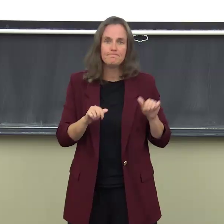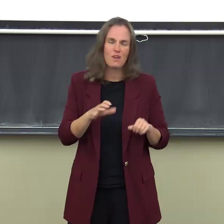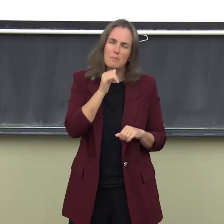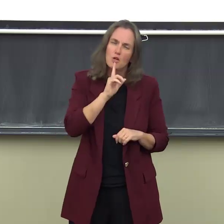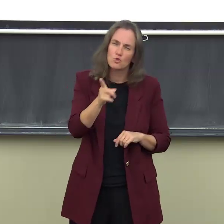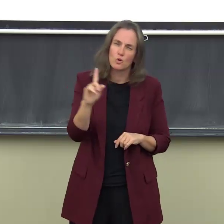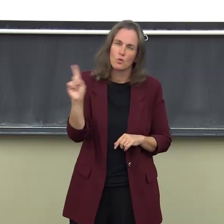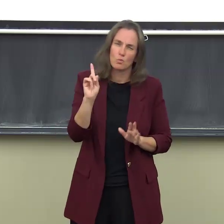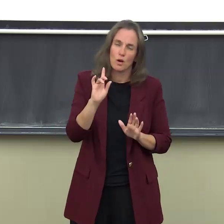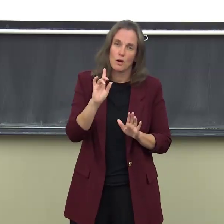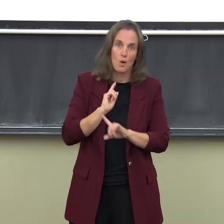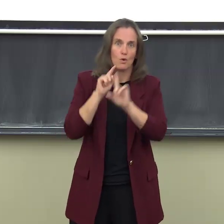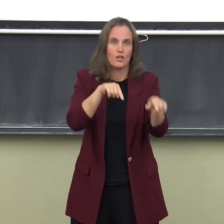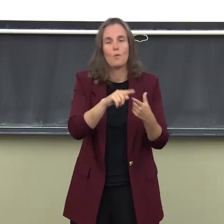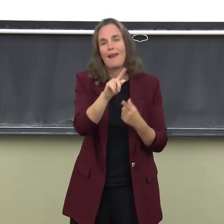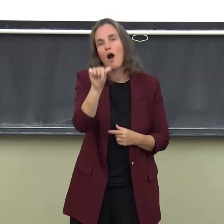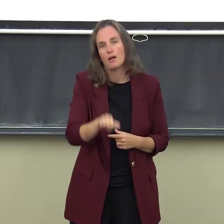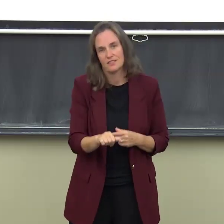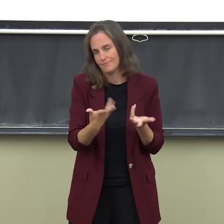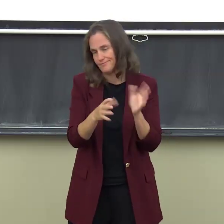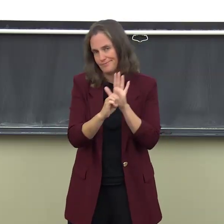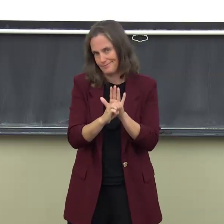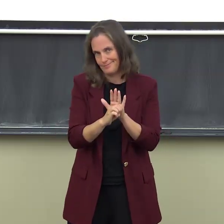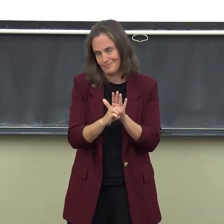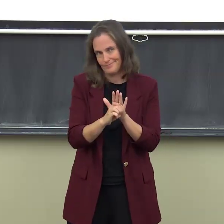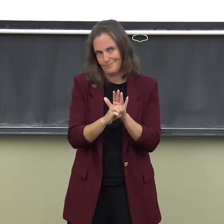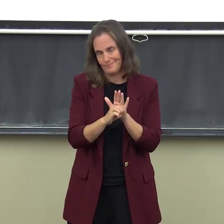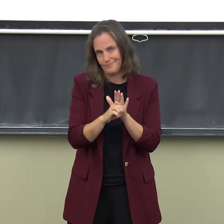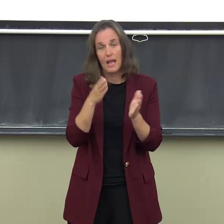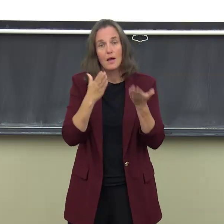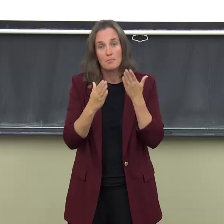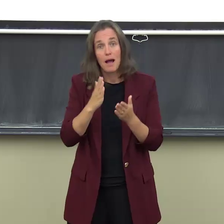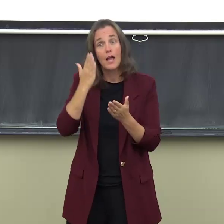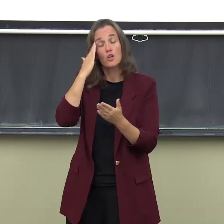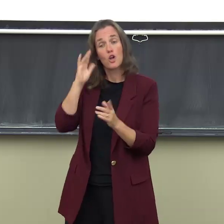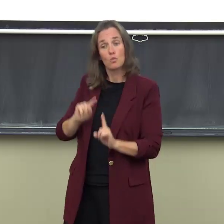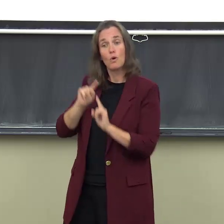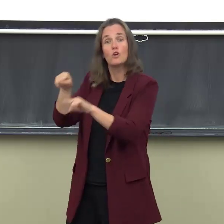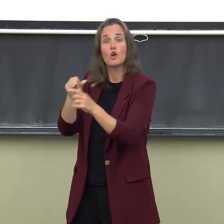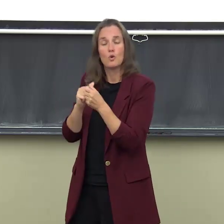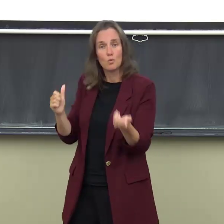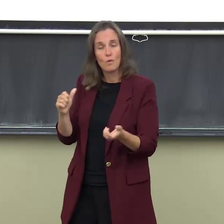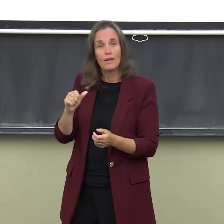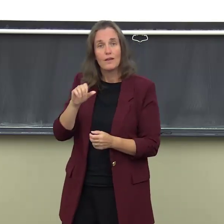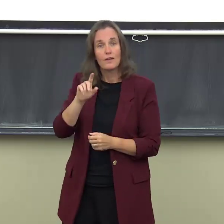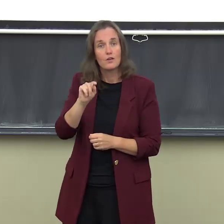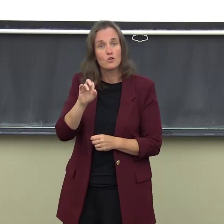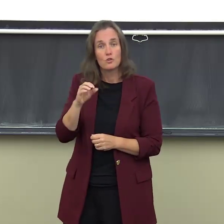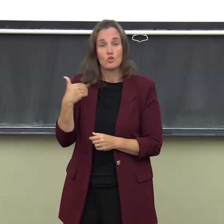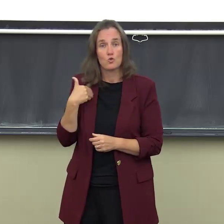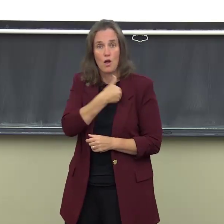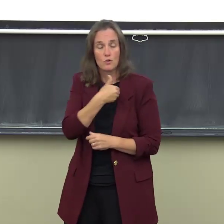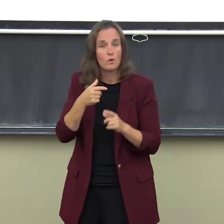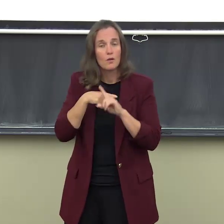go to in Austin, for example. I might know where I would go and connect here in Toronto, but maybe that would be an opportunity